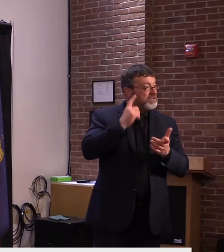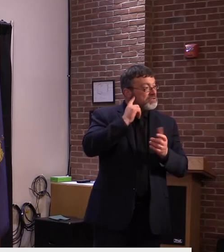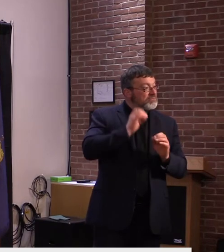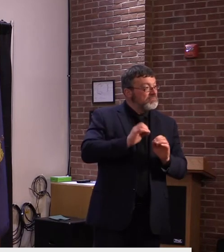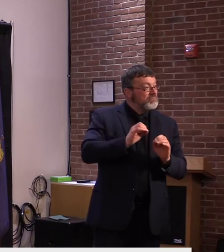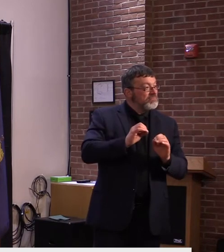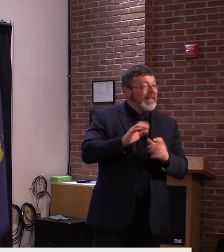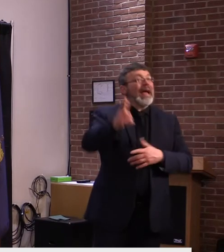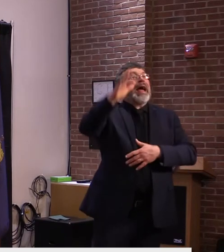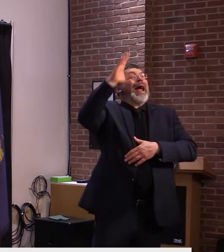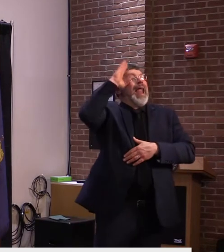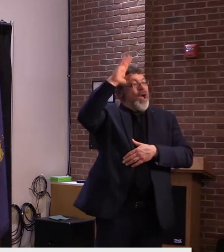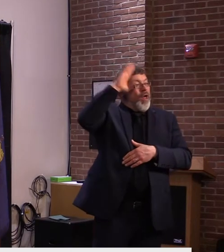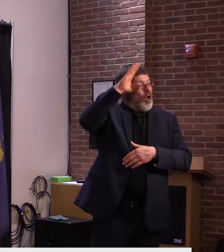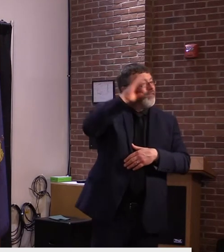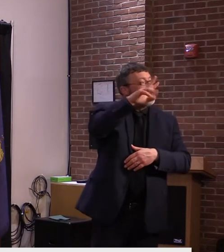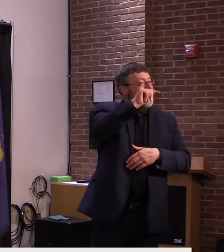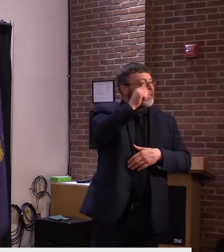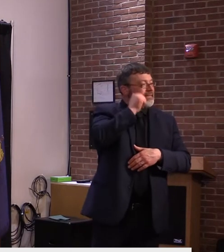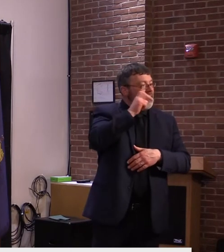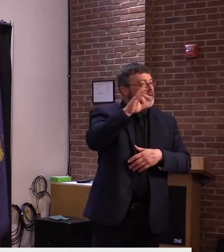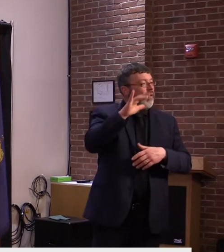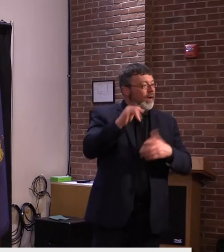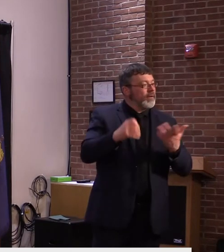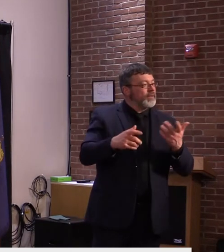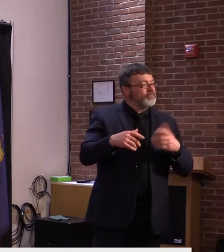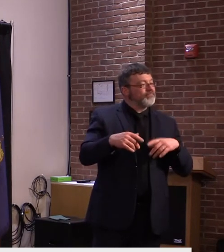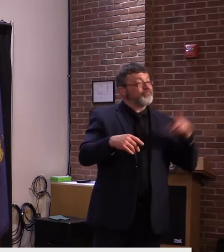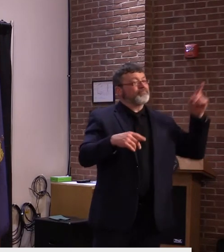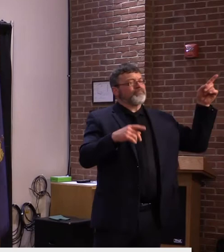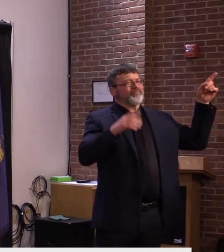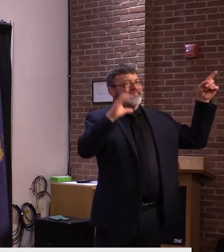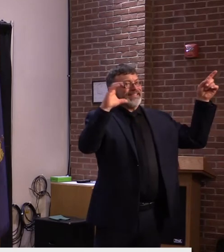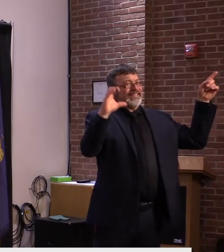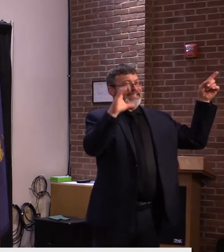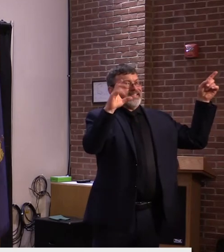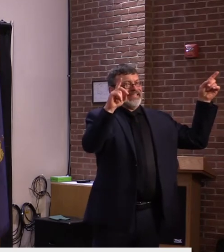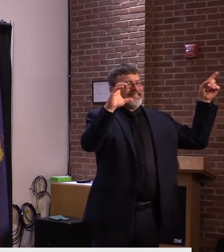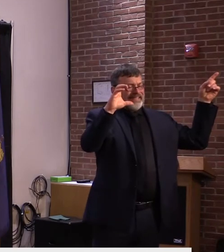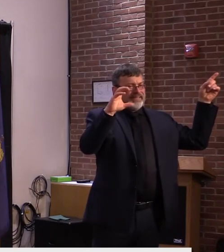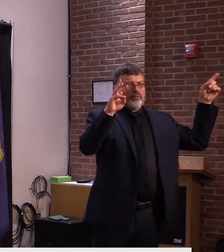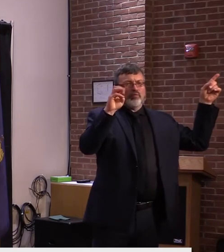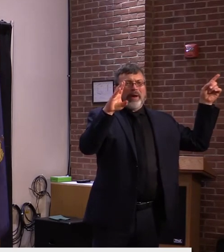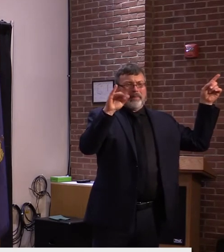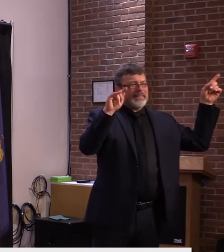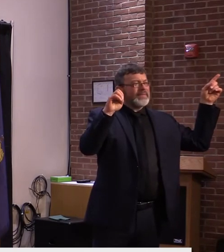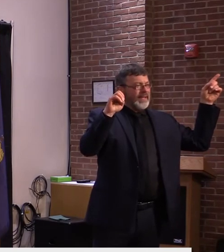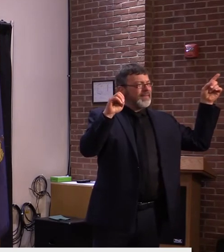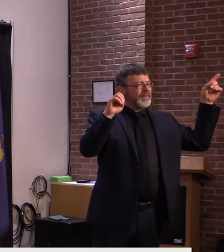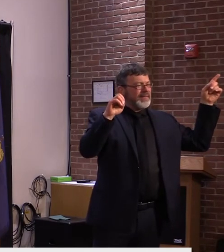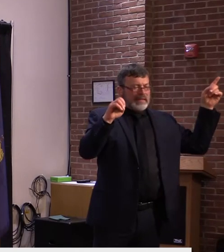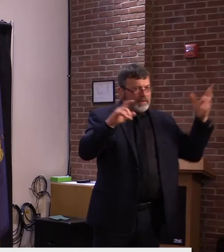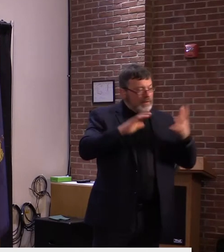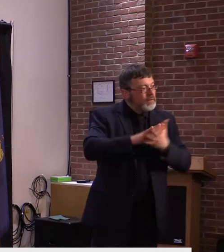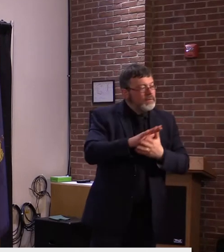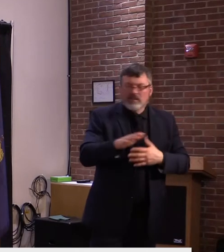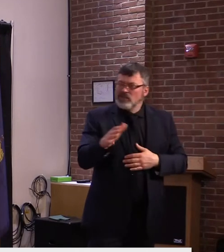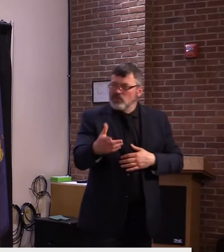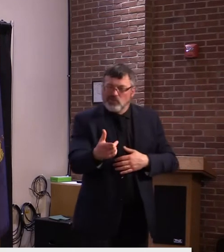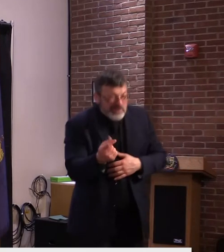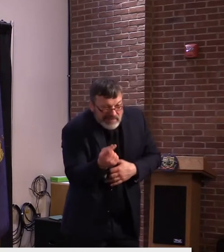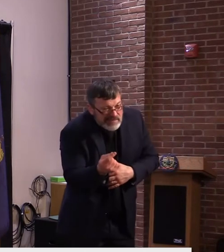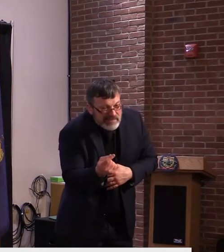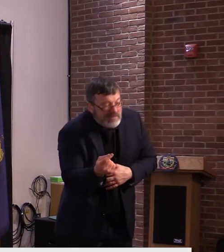Hello, Governor. The CDC website seems silent in this subject, so I'll ask you, have there been any